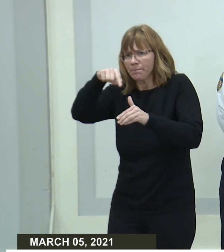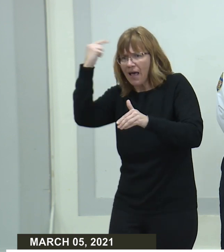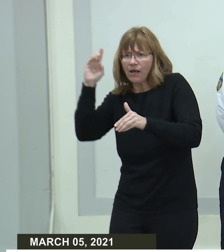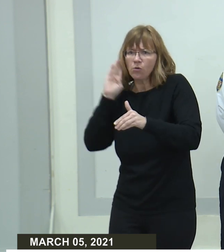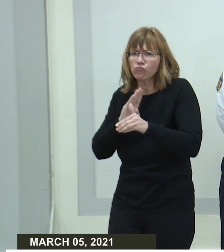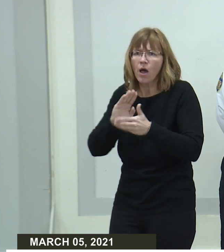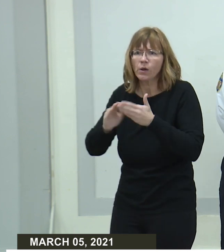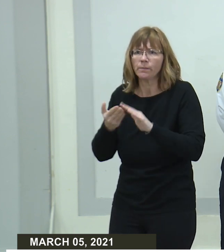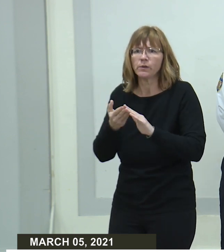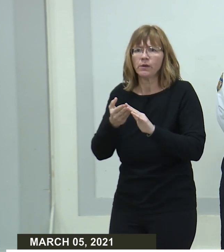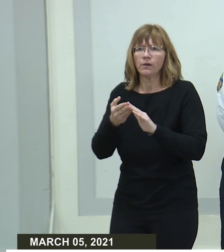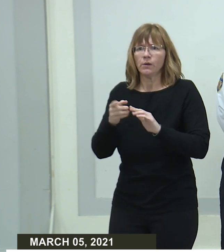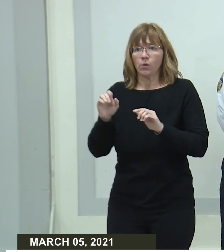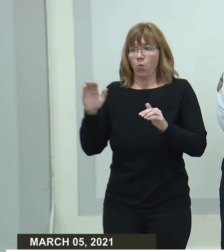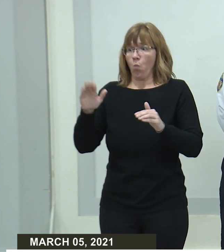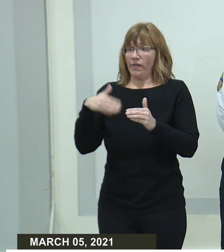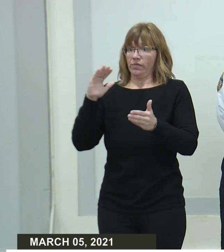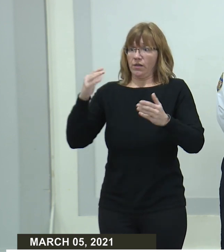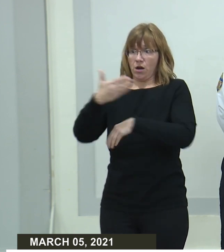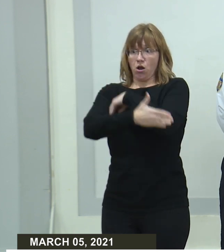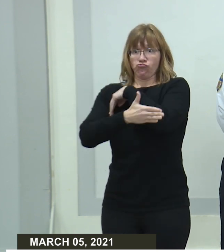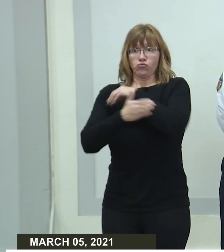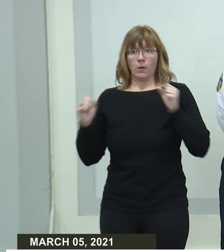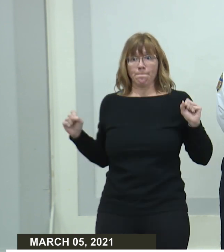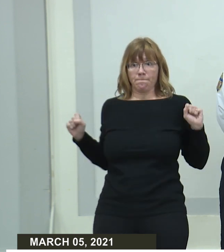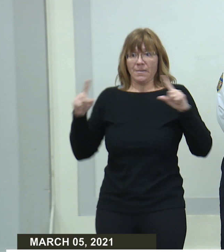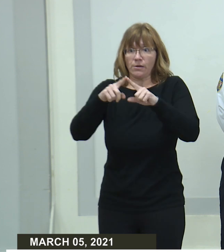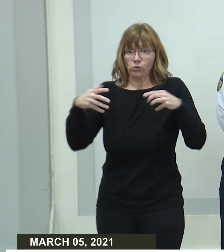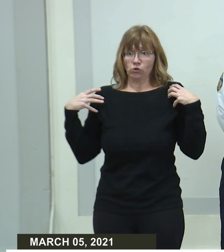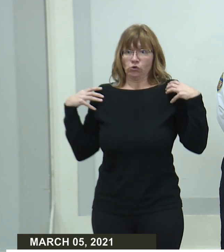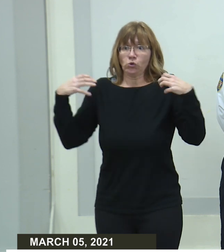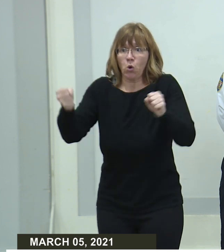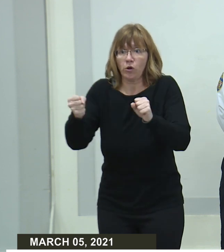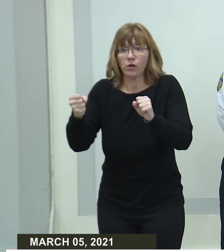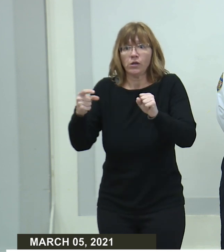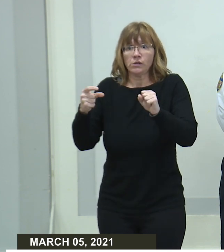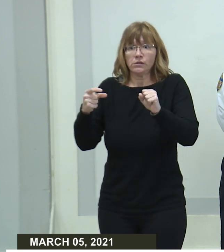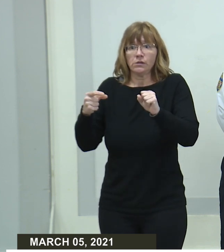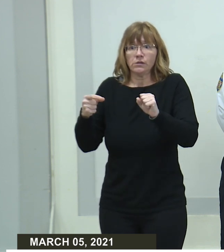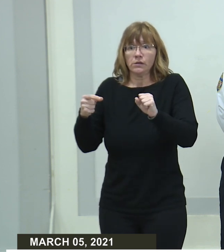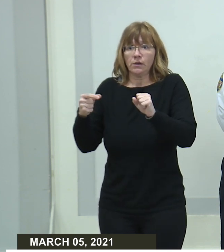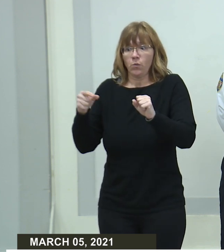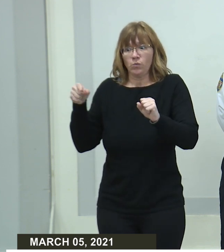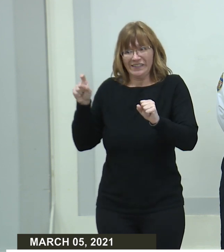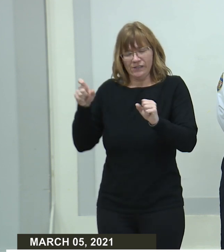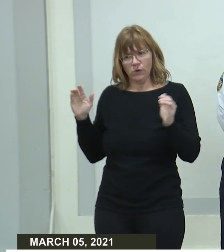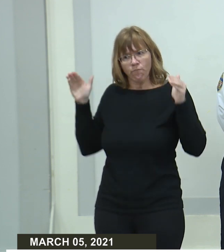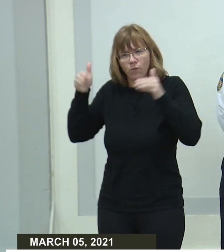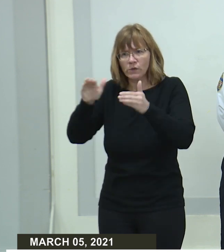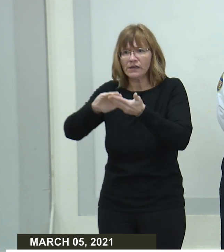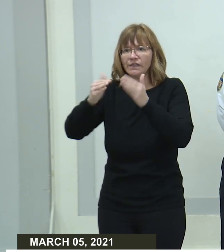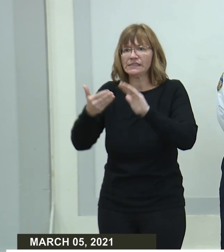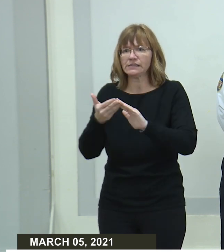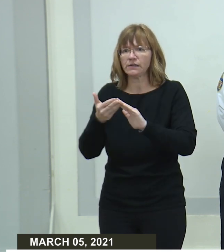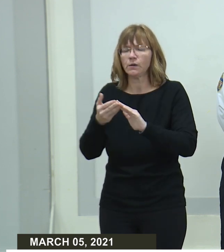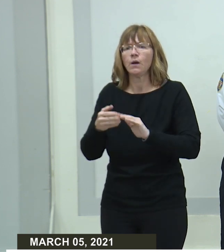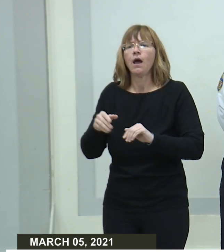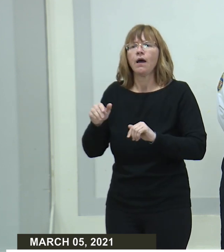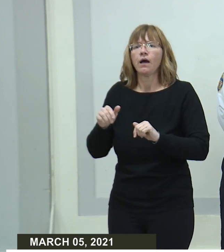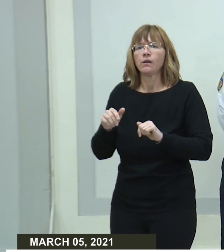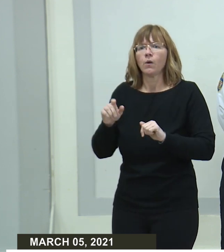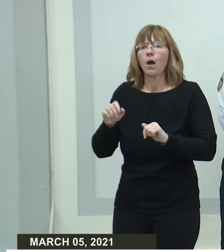from this pandemic, that has to include a focus on cities. One quick follow-up. The Latrobe homes, this week